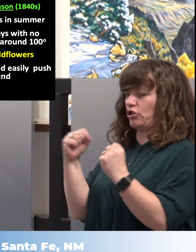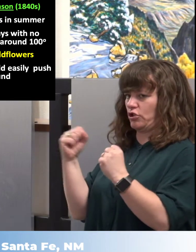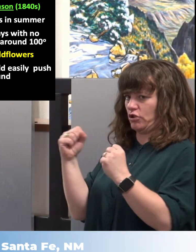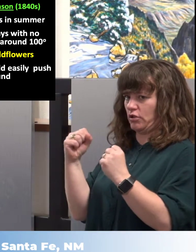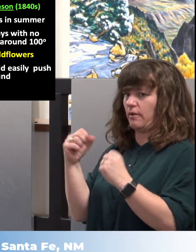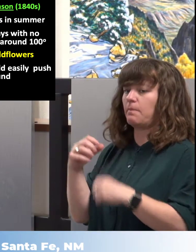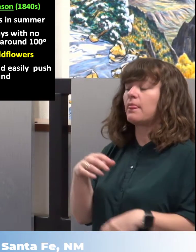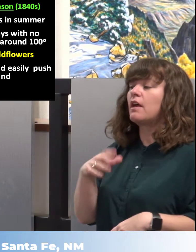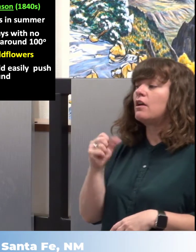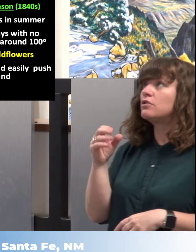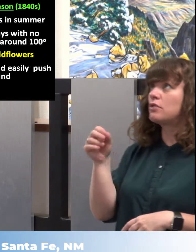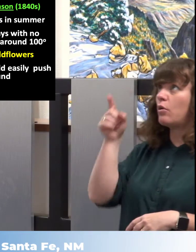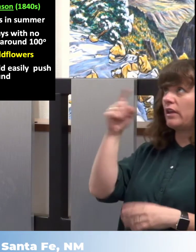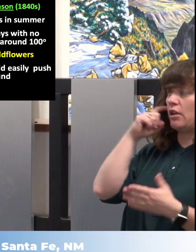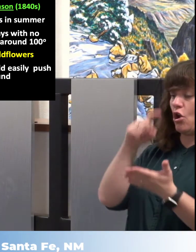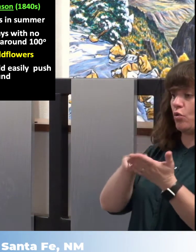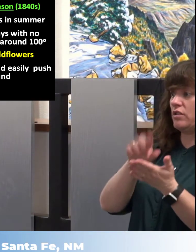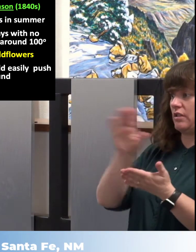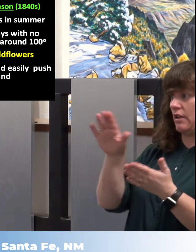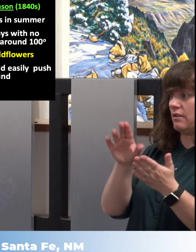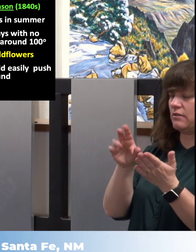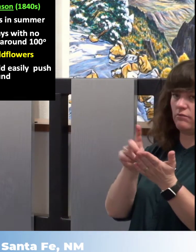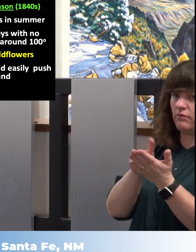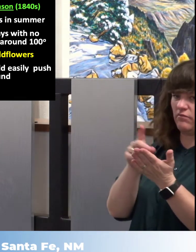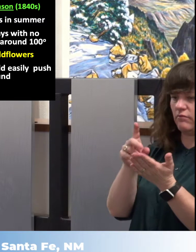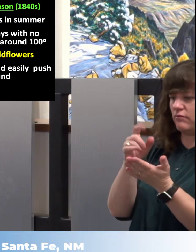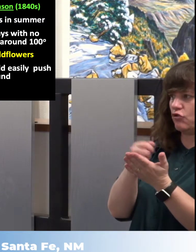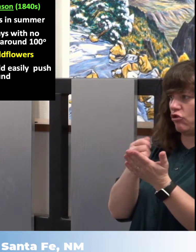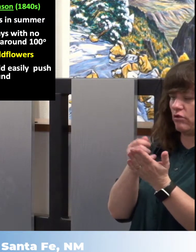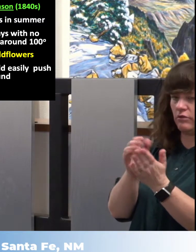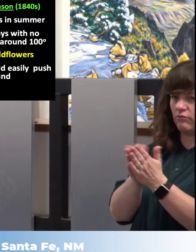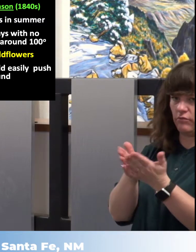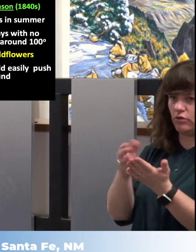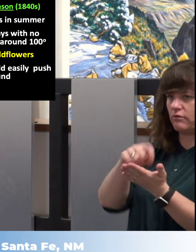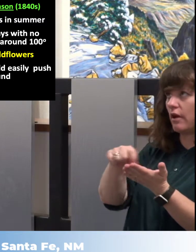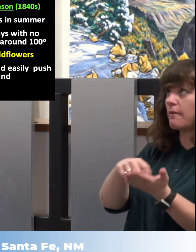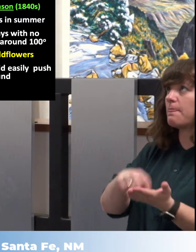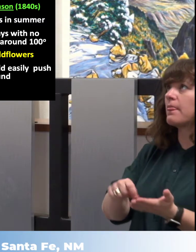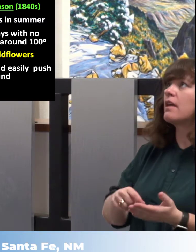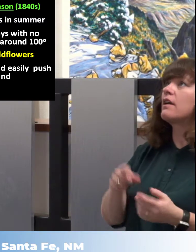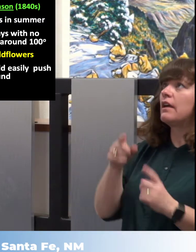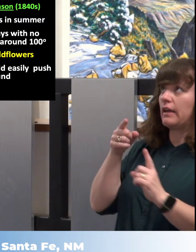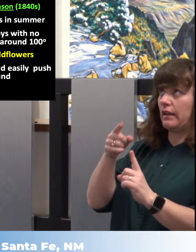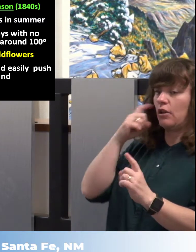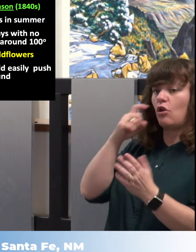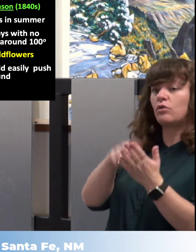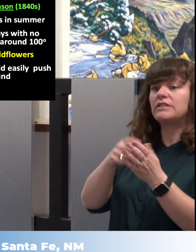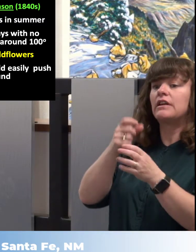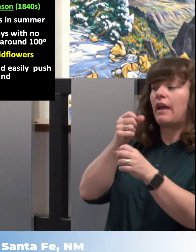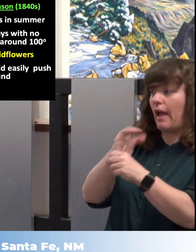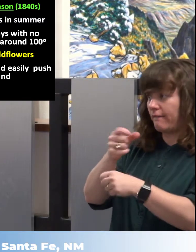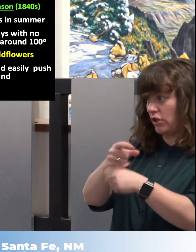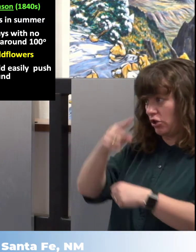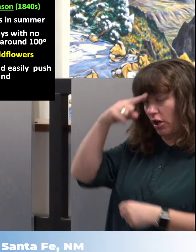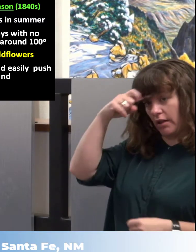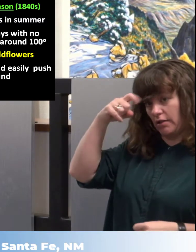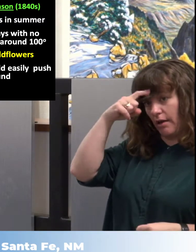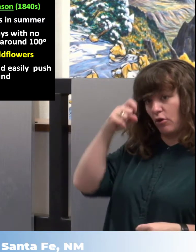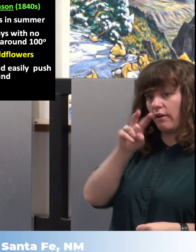Augustus Robinson noted in his diaries, he was the chief protector of Aborigines for about 10 years, was that every summer in